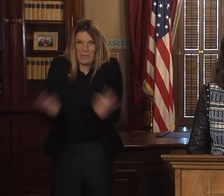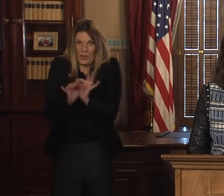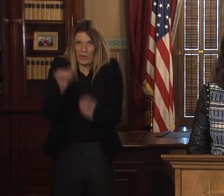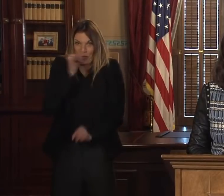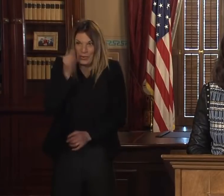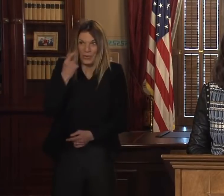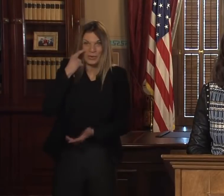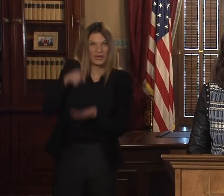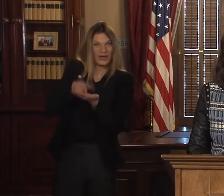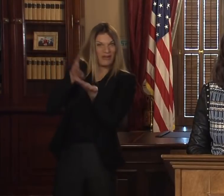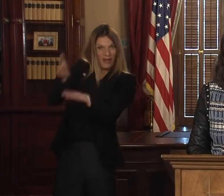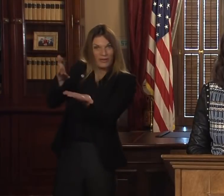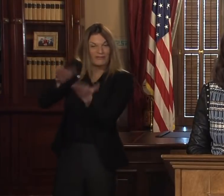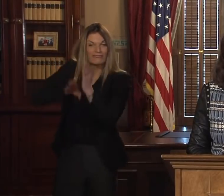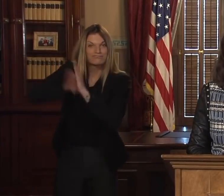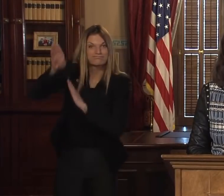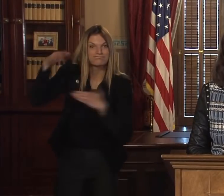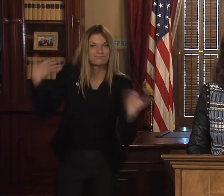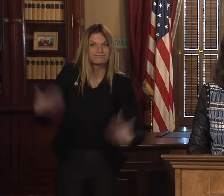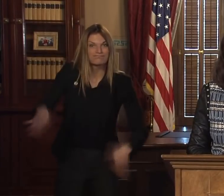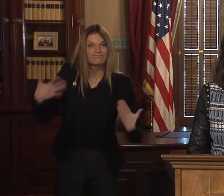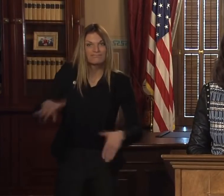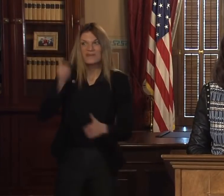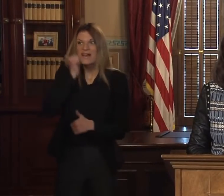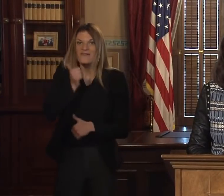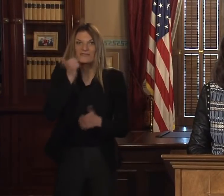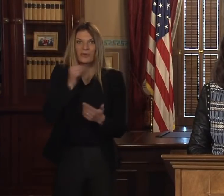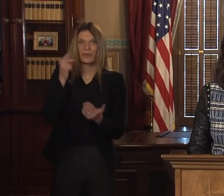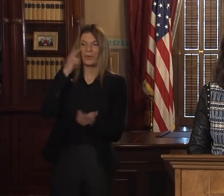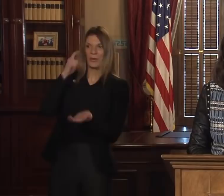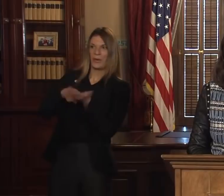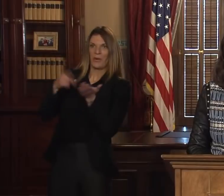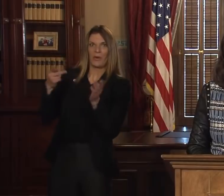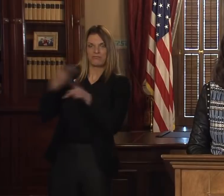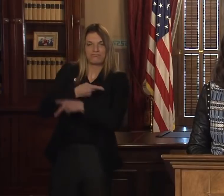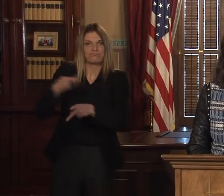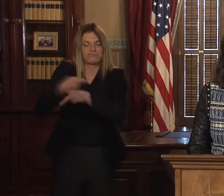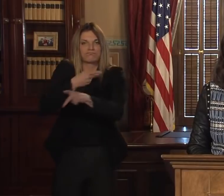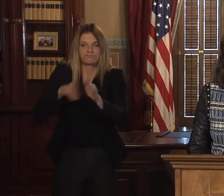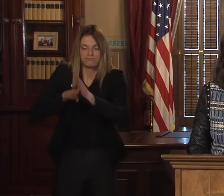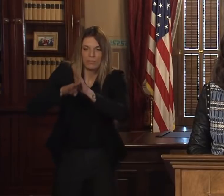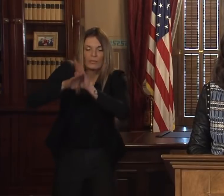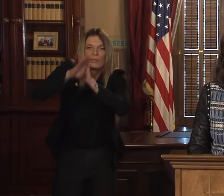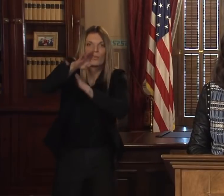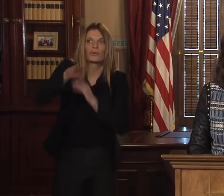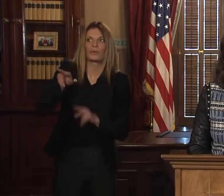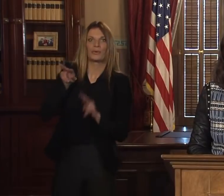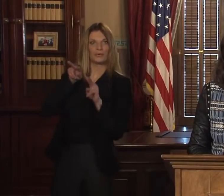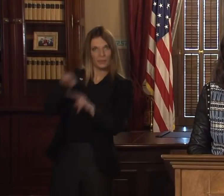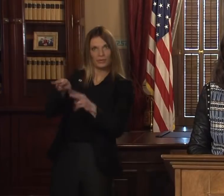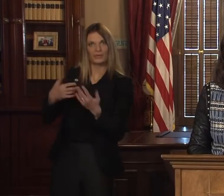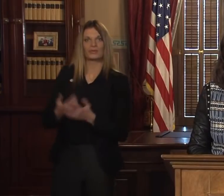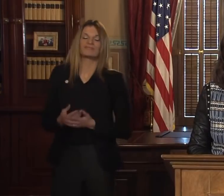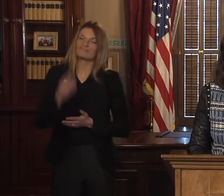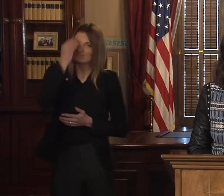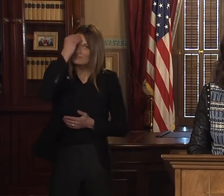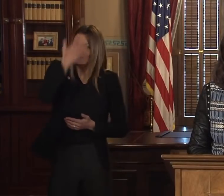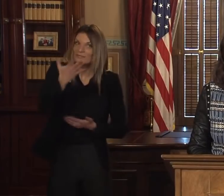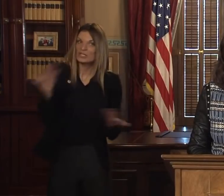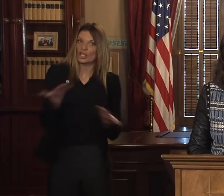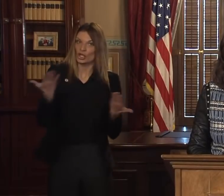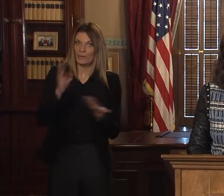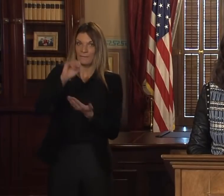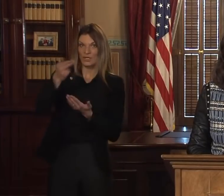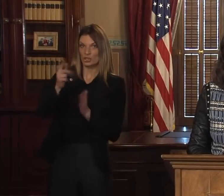of daily confirmed cases every single day. Wearing a mask is the law in